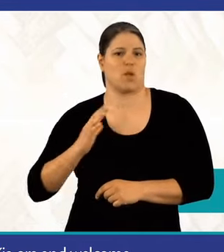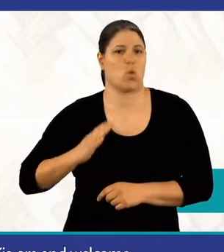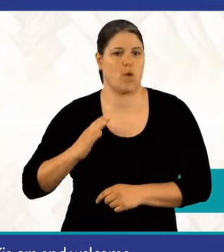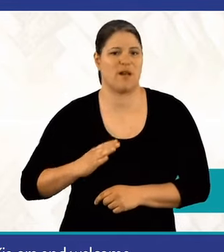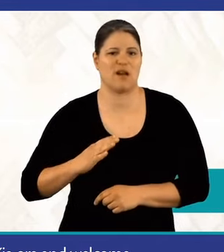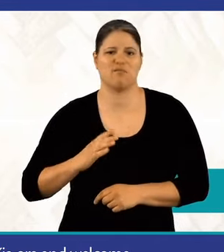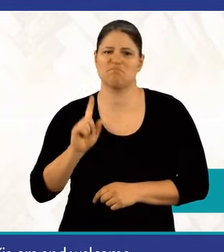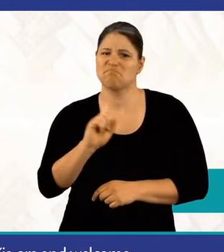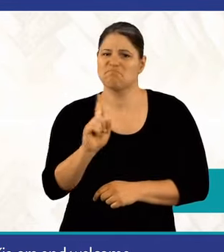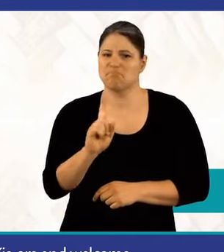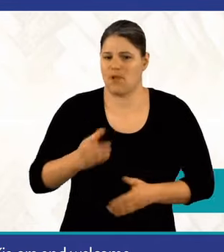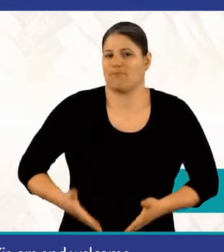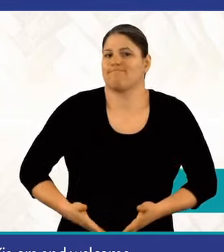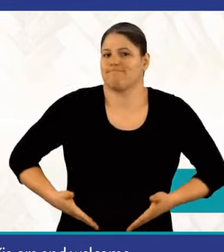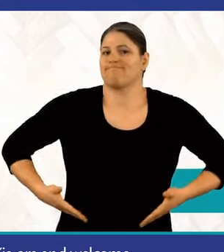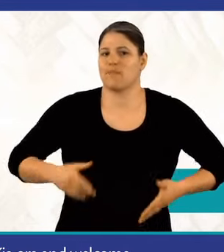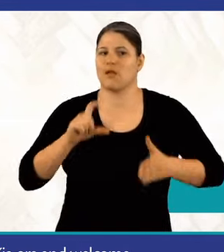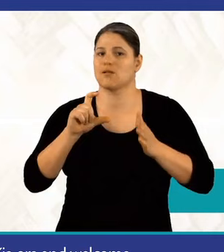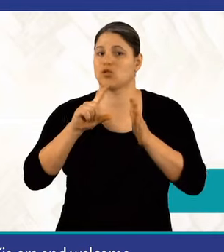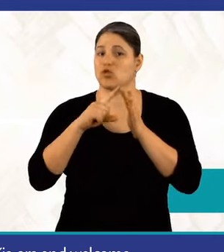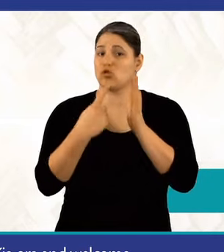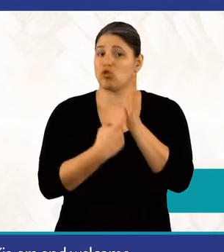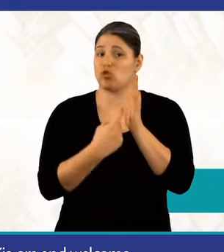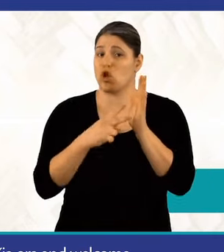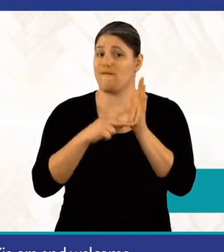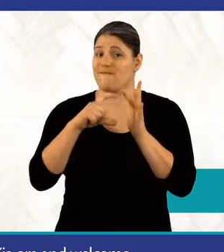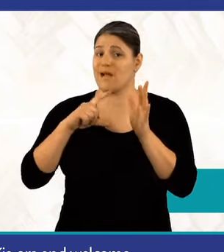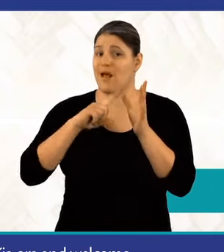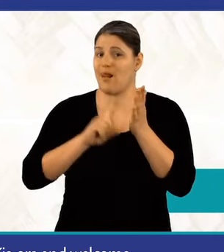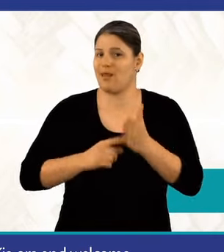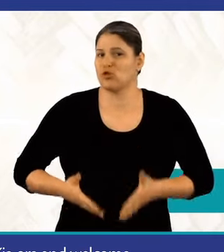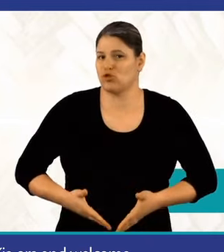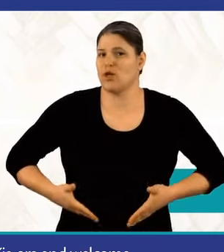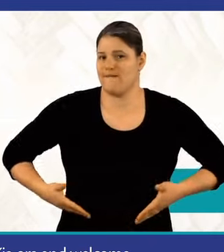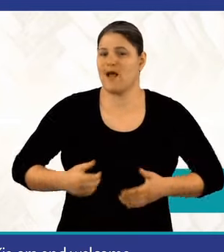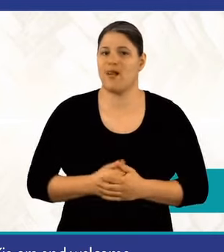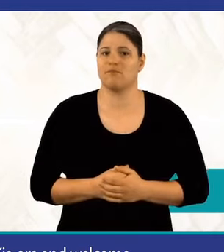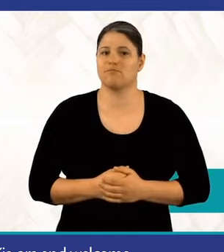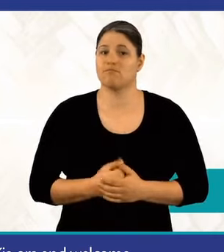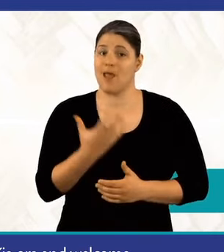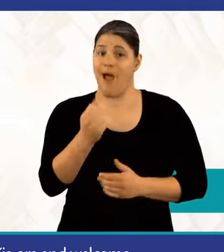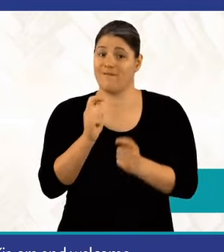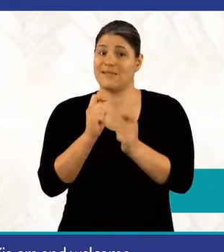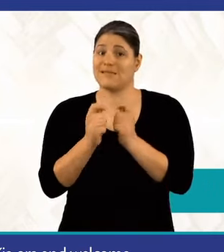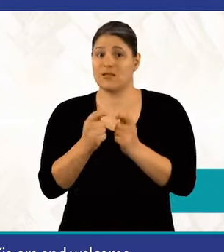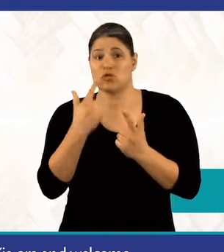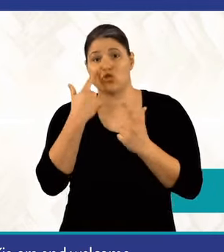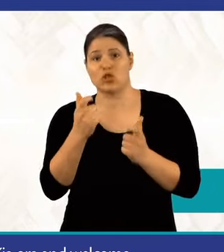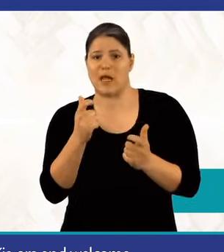This video talks about why cervical smears are important and information about the smear test program.